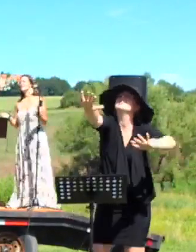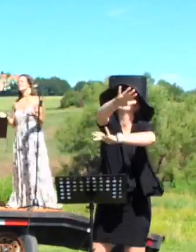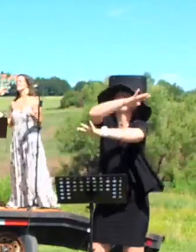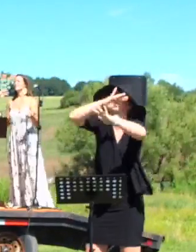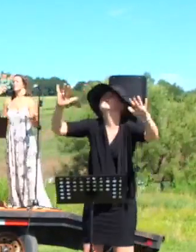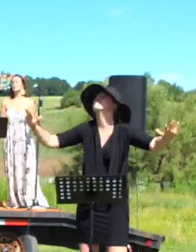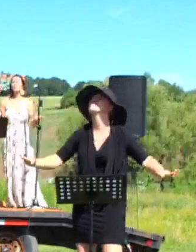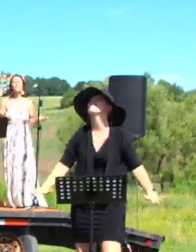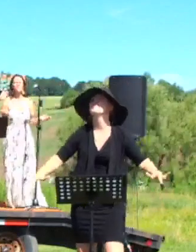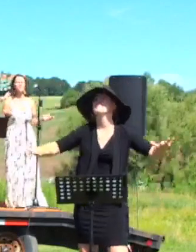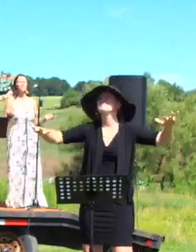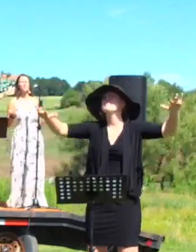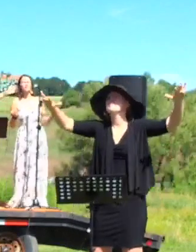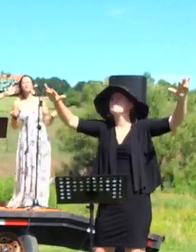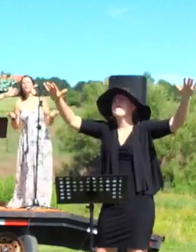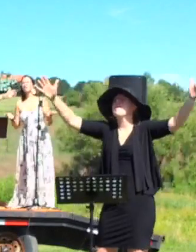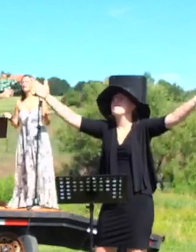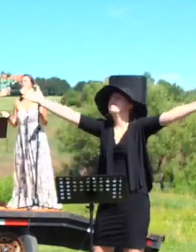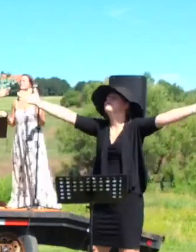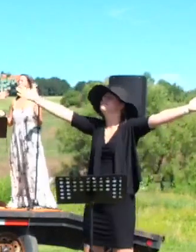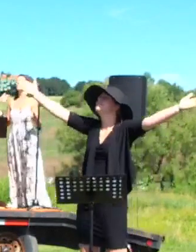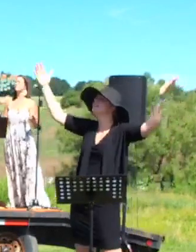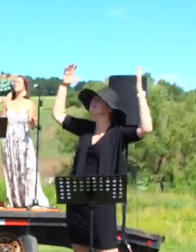this place and fill the